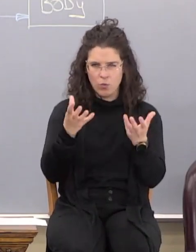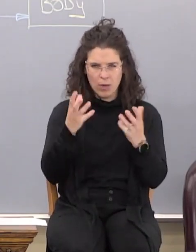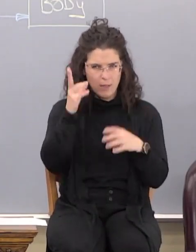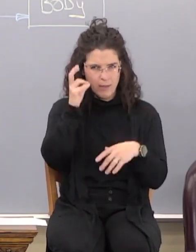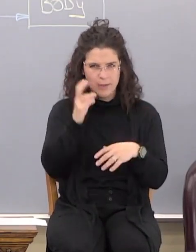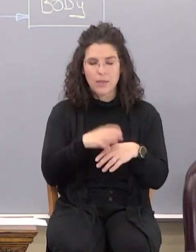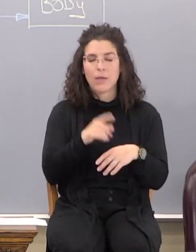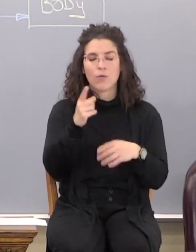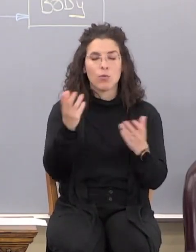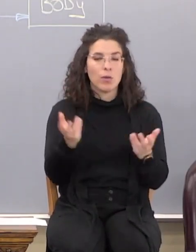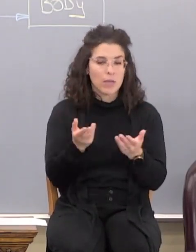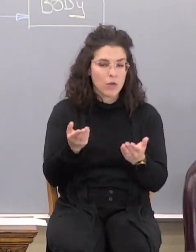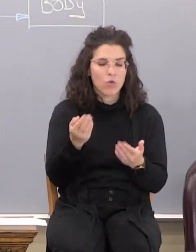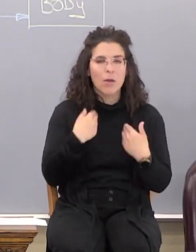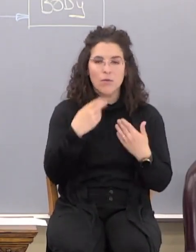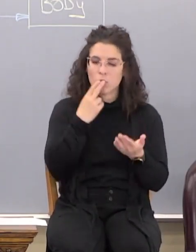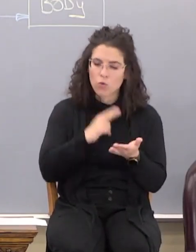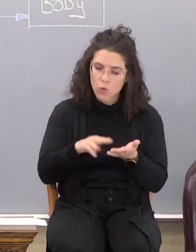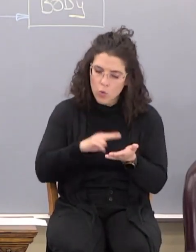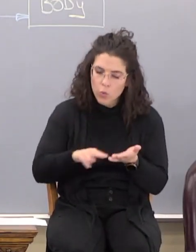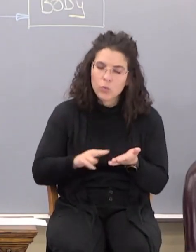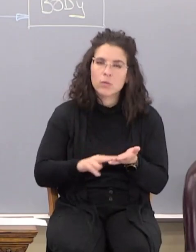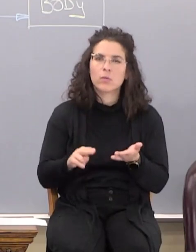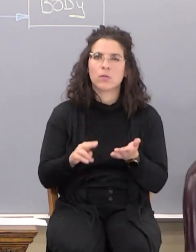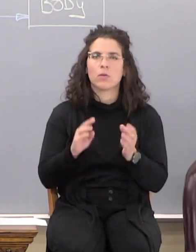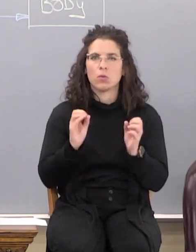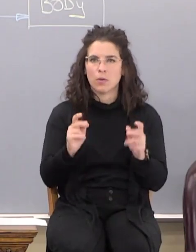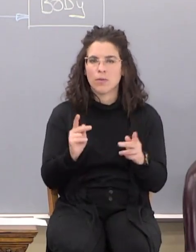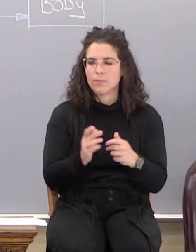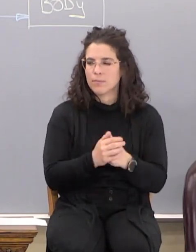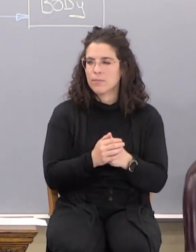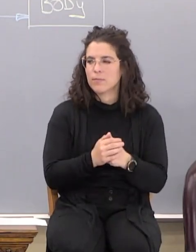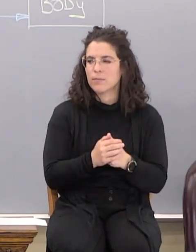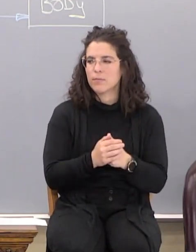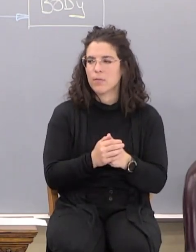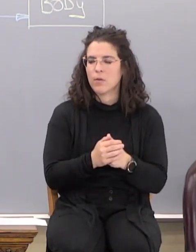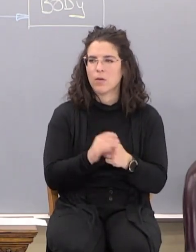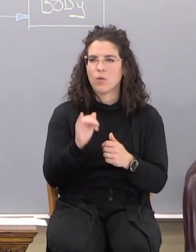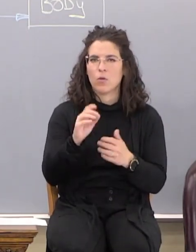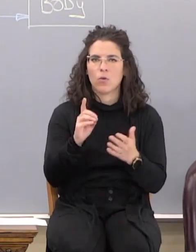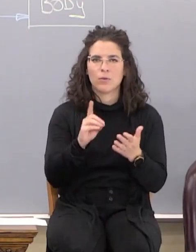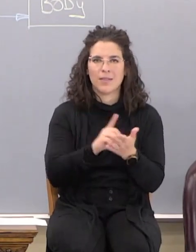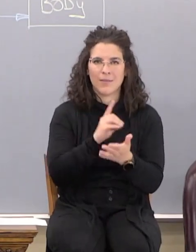If you were here and you got your notes, think about those definitions